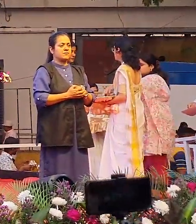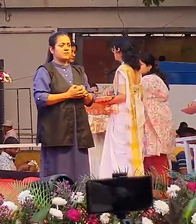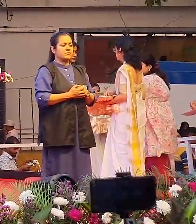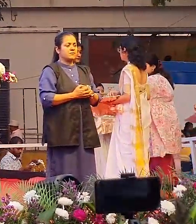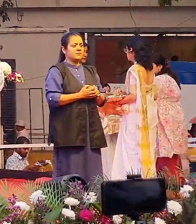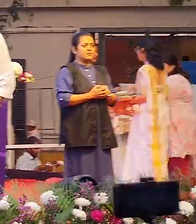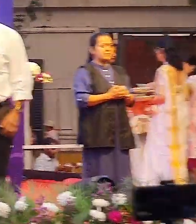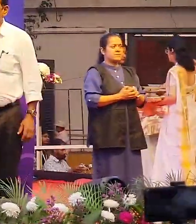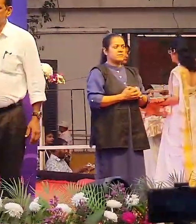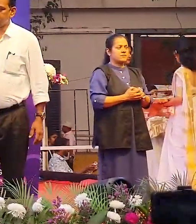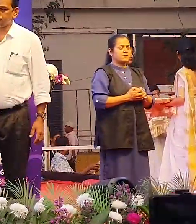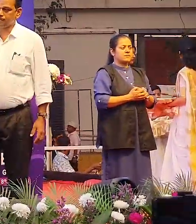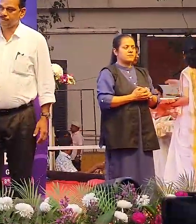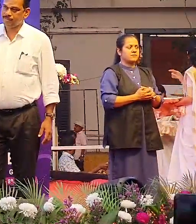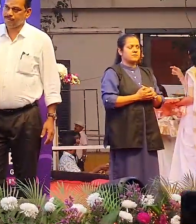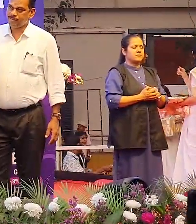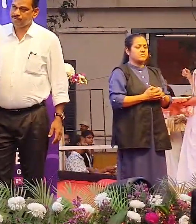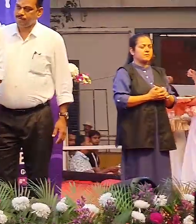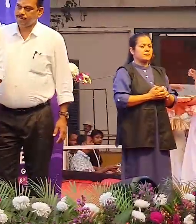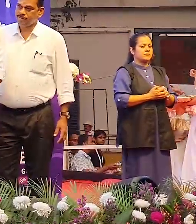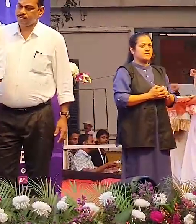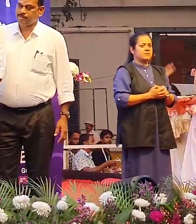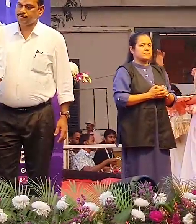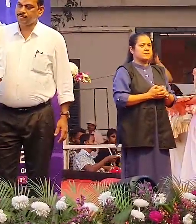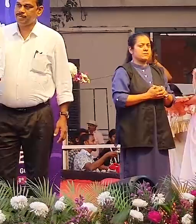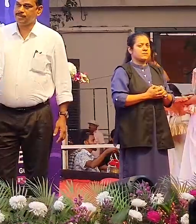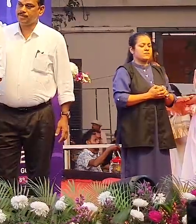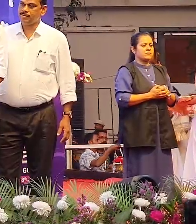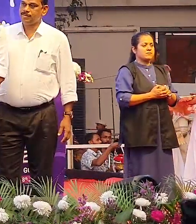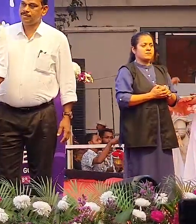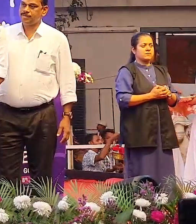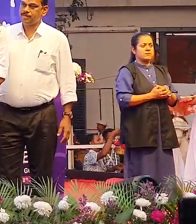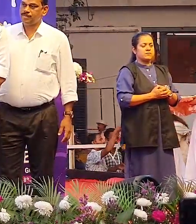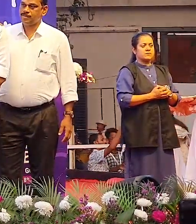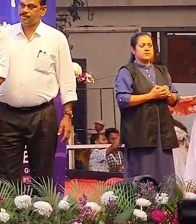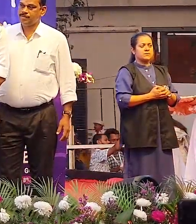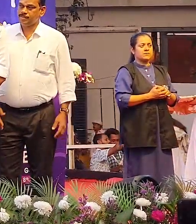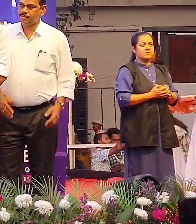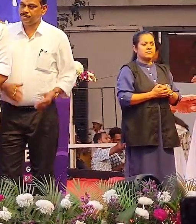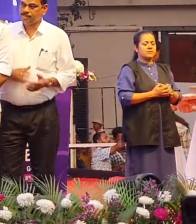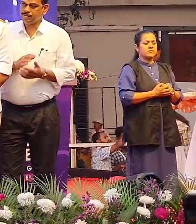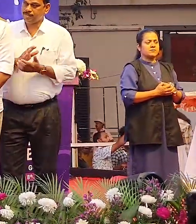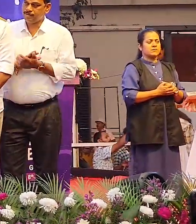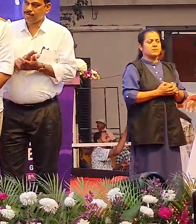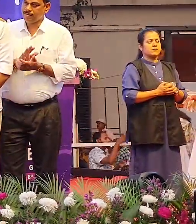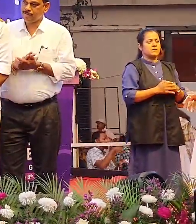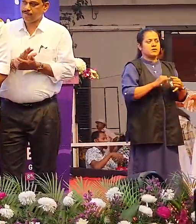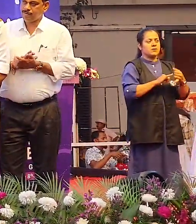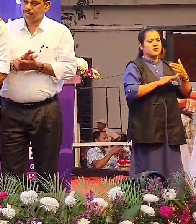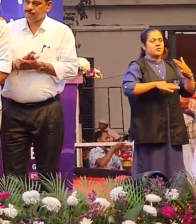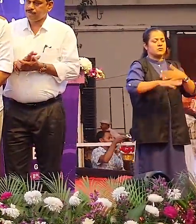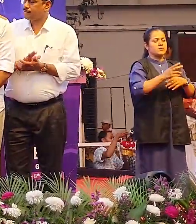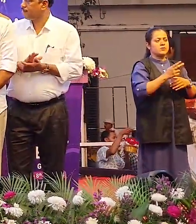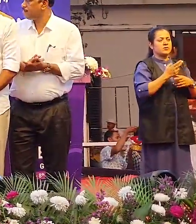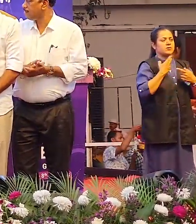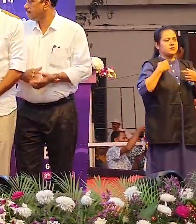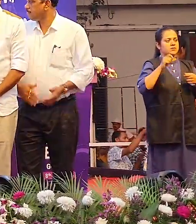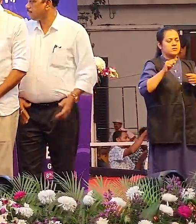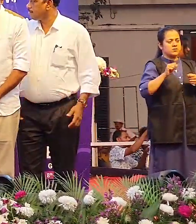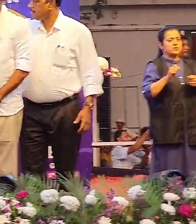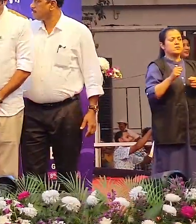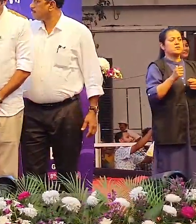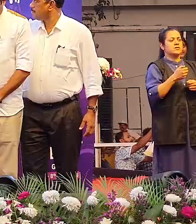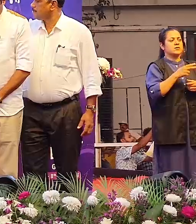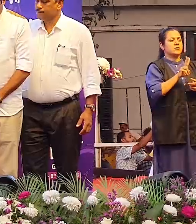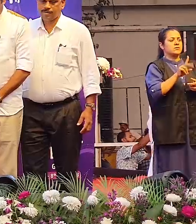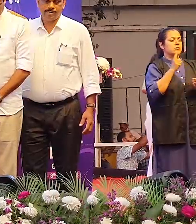We have our Honorable Minister of Social Justice and Empowerment, Government of India, Dr. Virendra Kumar lighting the lamp. Honorable